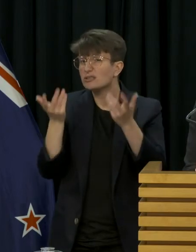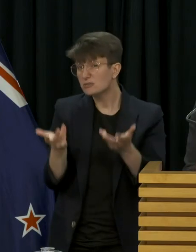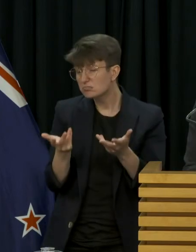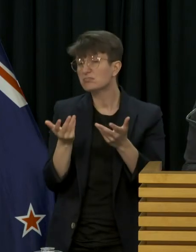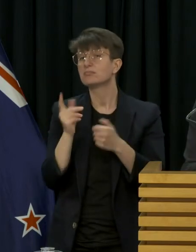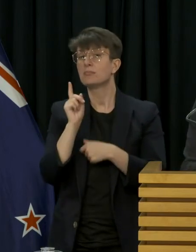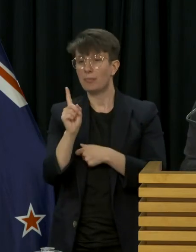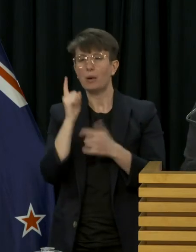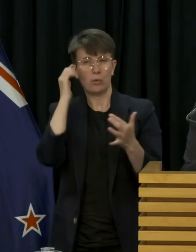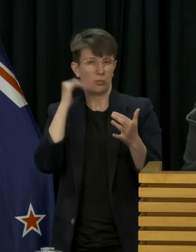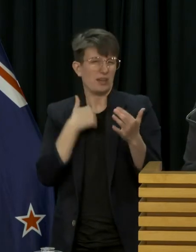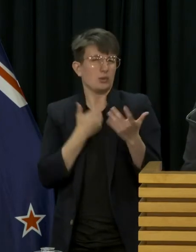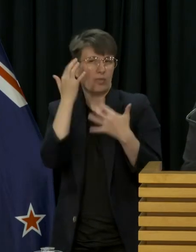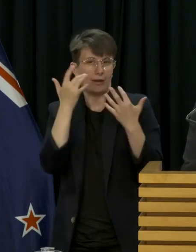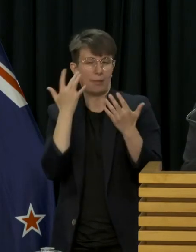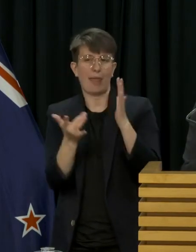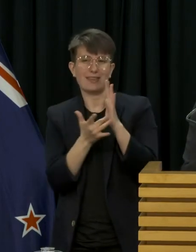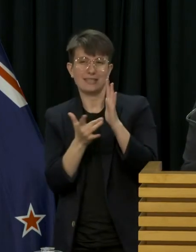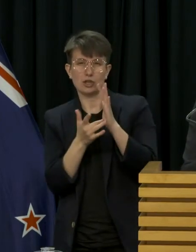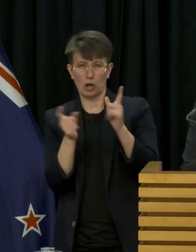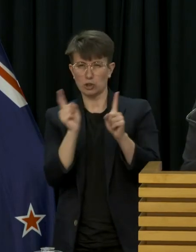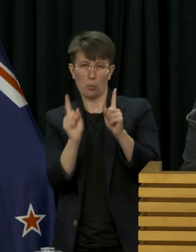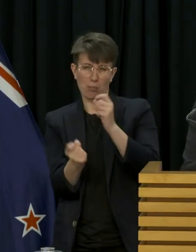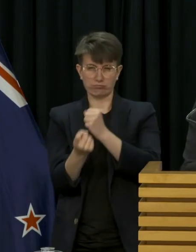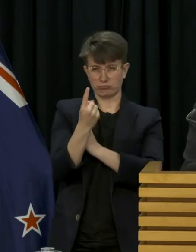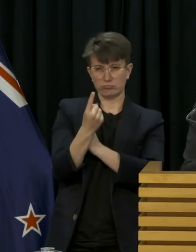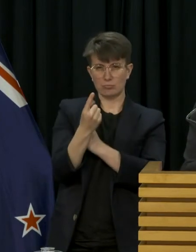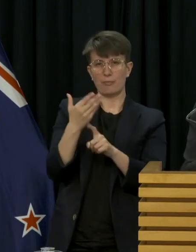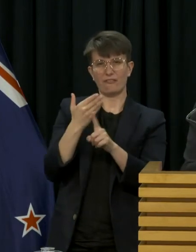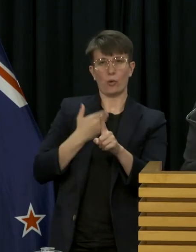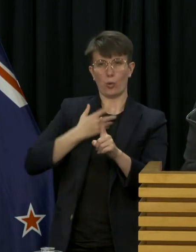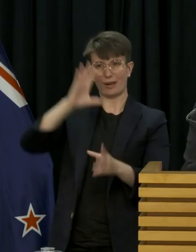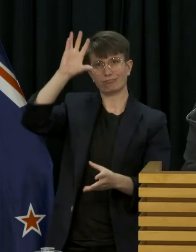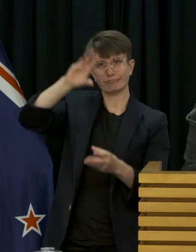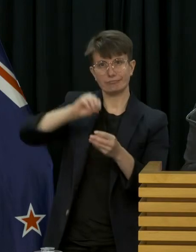further out in that space. But one of the key measures for us, or one of the key